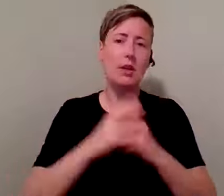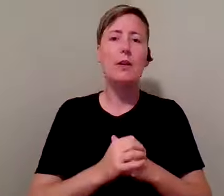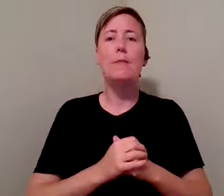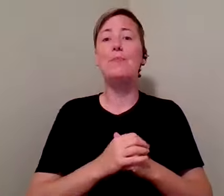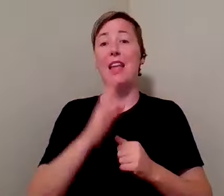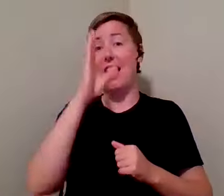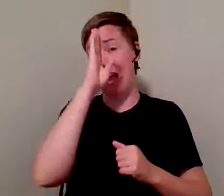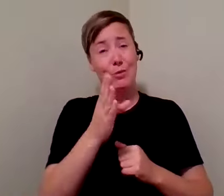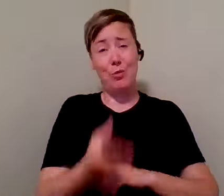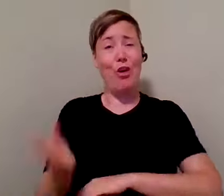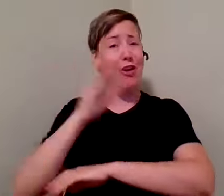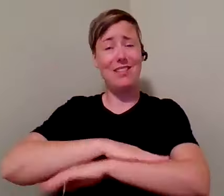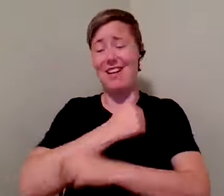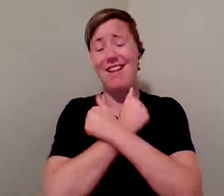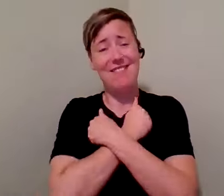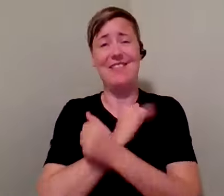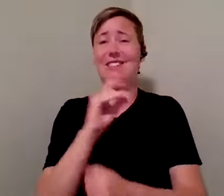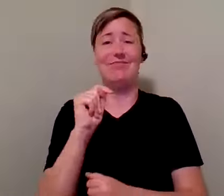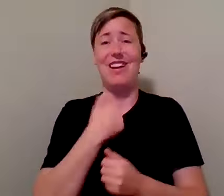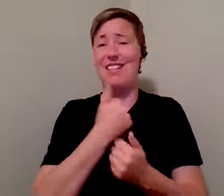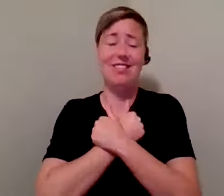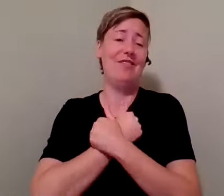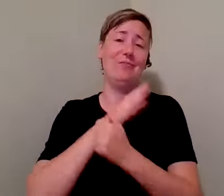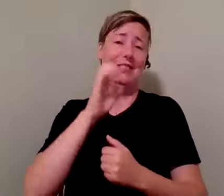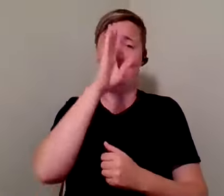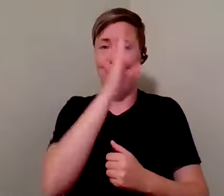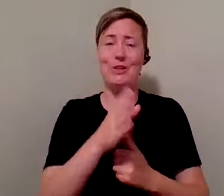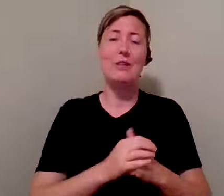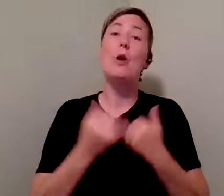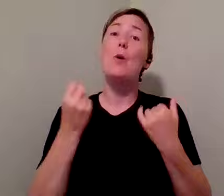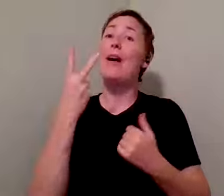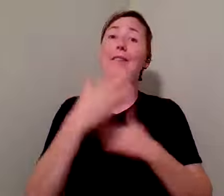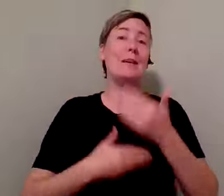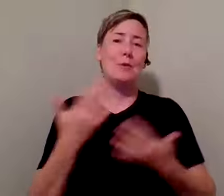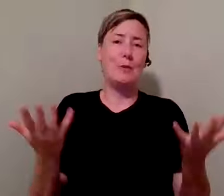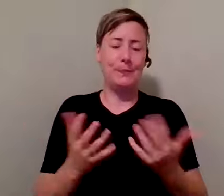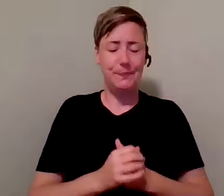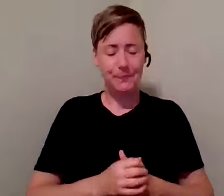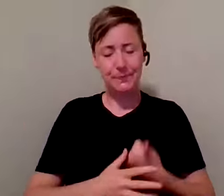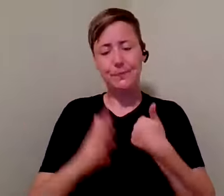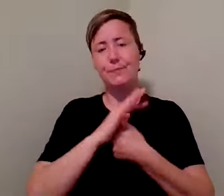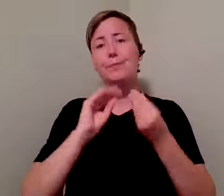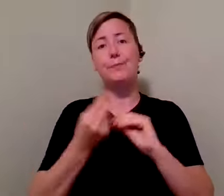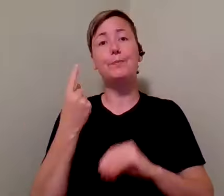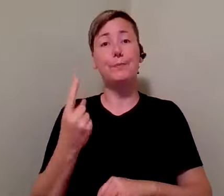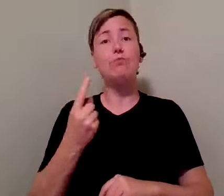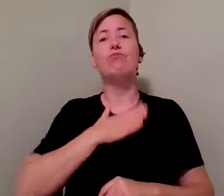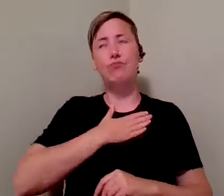love it. I just love being sober. Anyways, here's the 12 steps of AA. 1, we admitted we were powerless